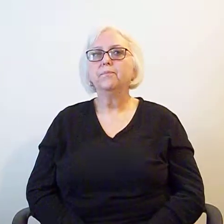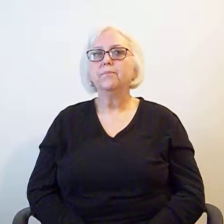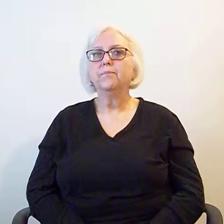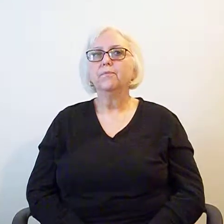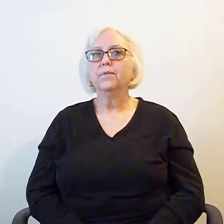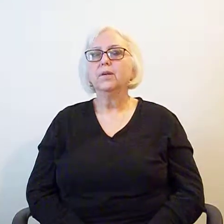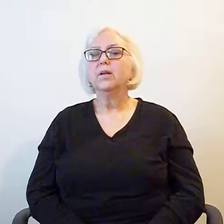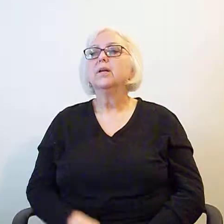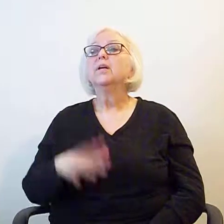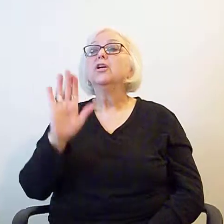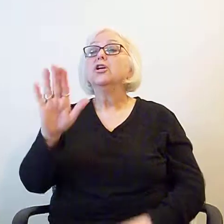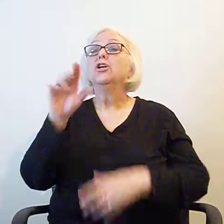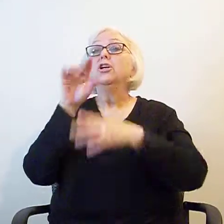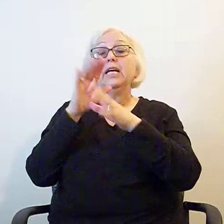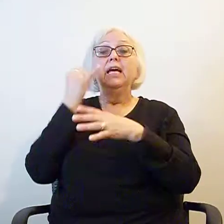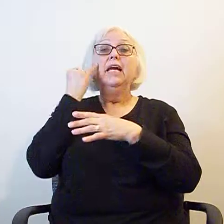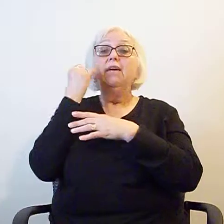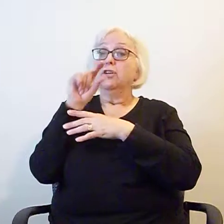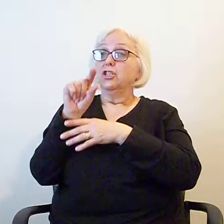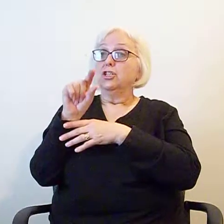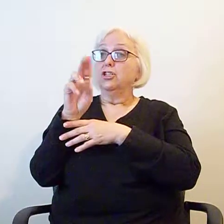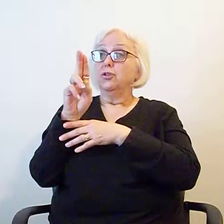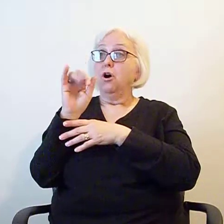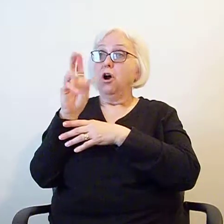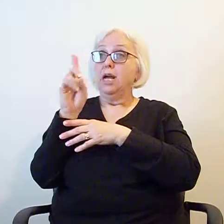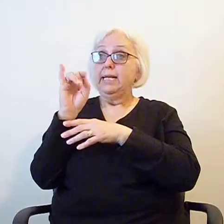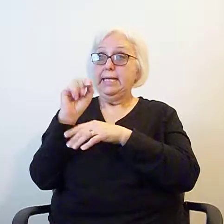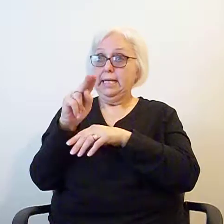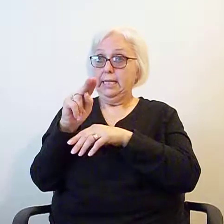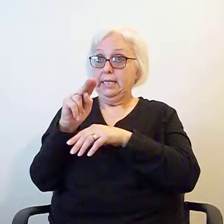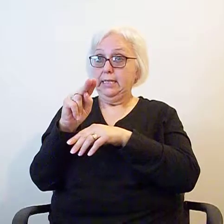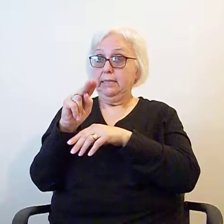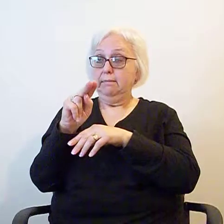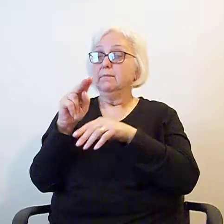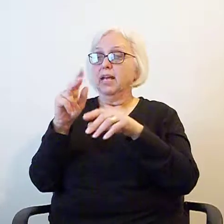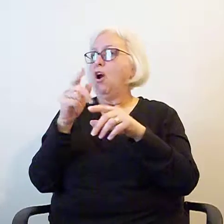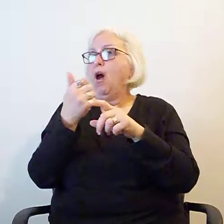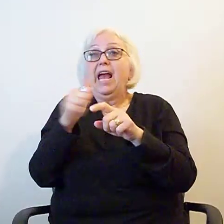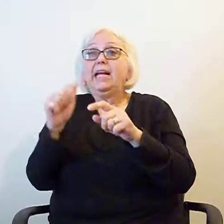Your guardian and anyone else you wish to attend will be invited.